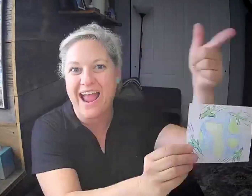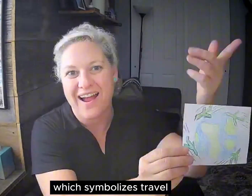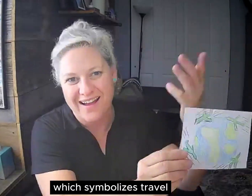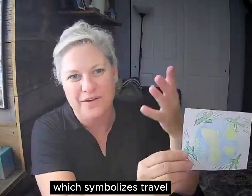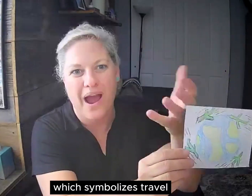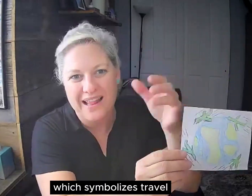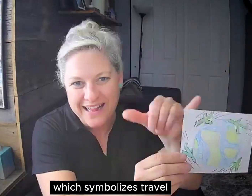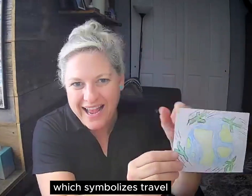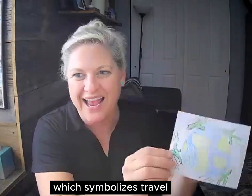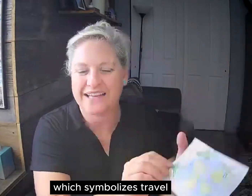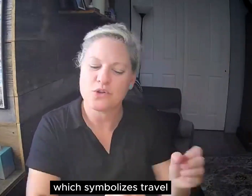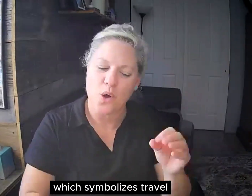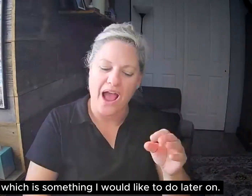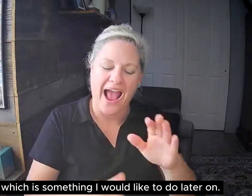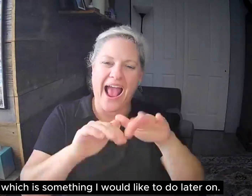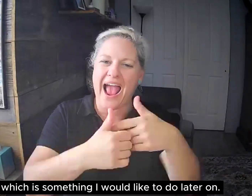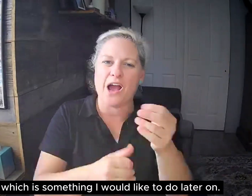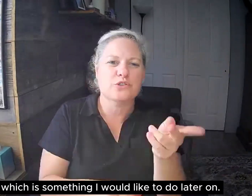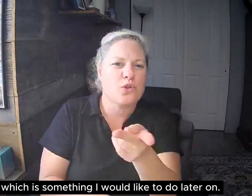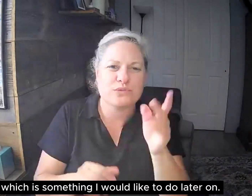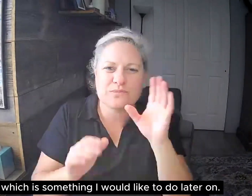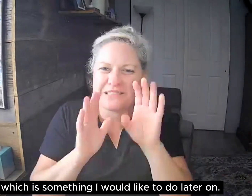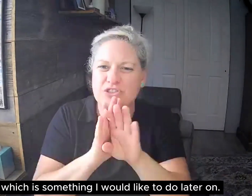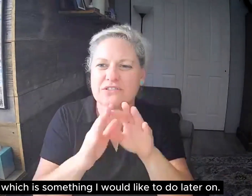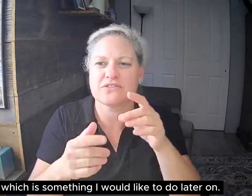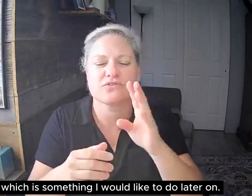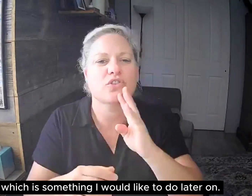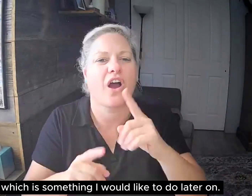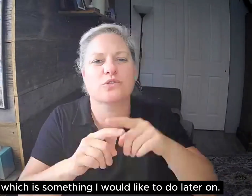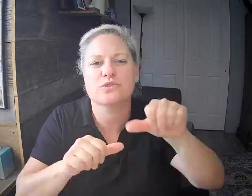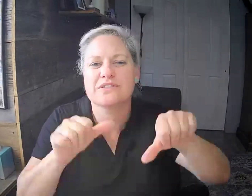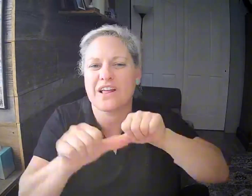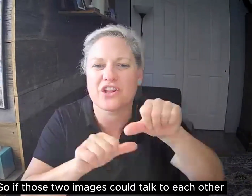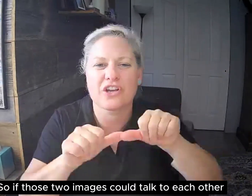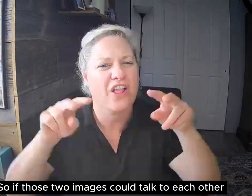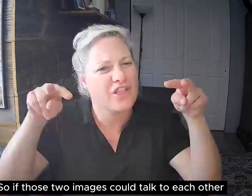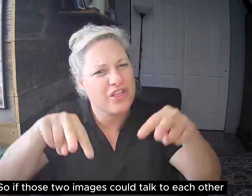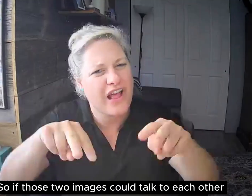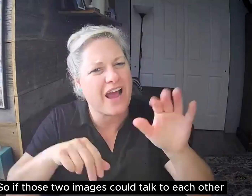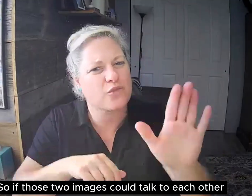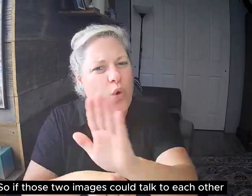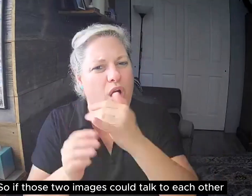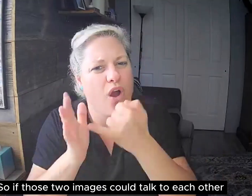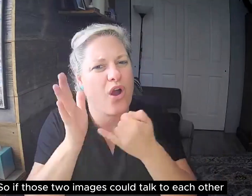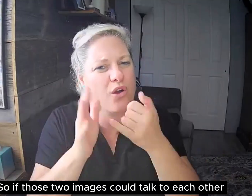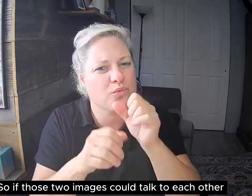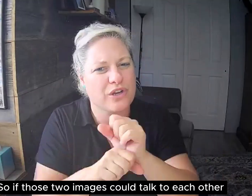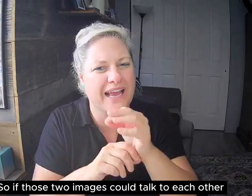which symbolizes travel, which is something I would like to do later on. So if those two images could talk to each